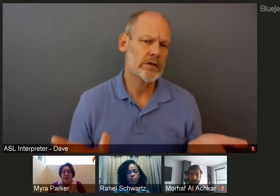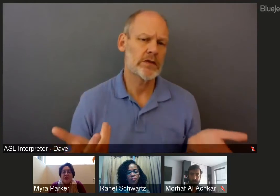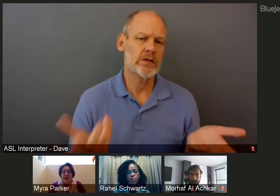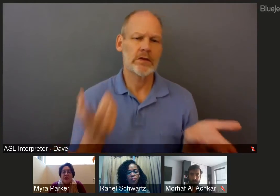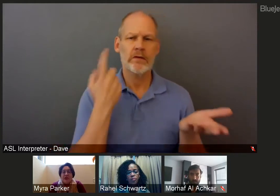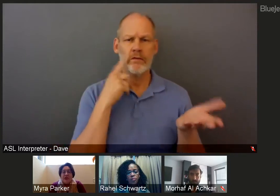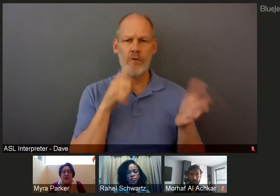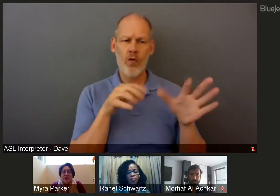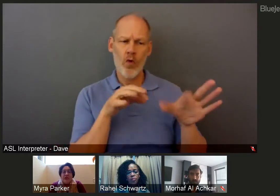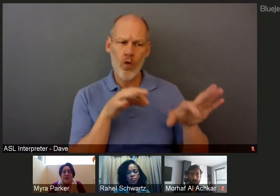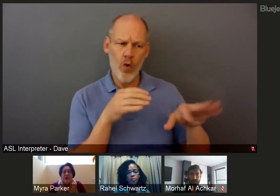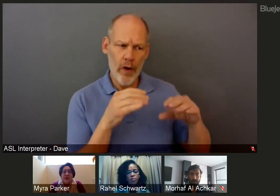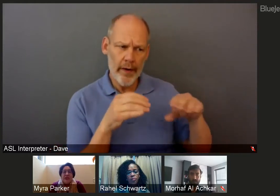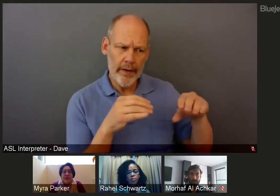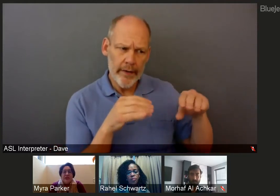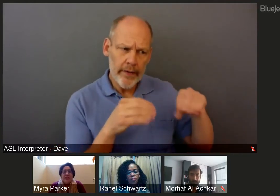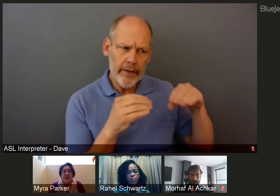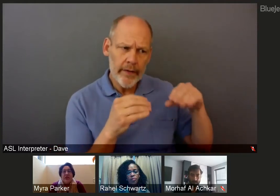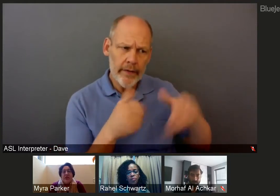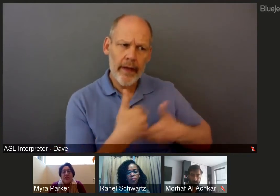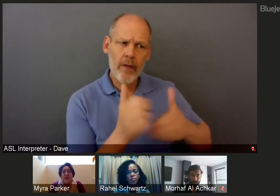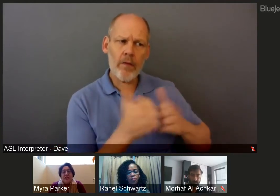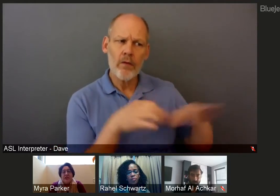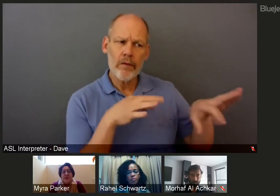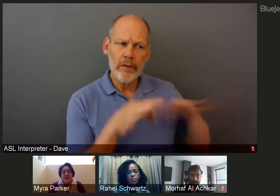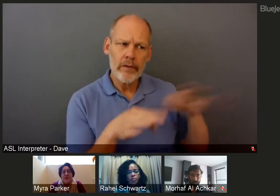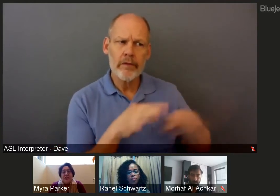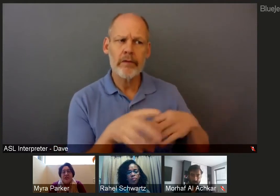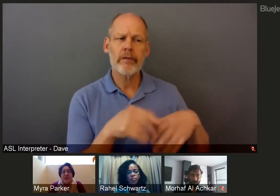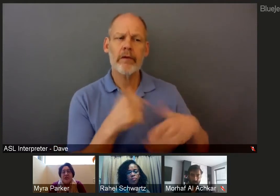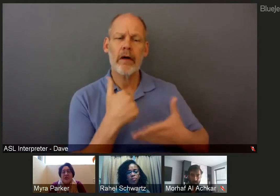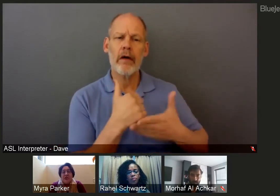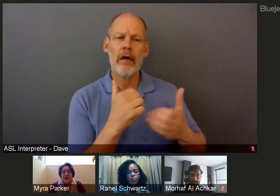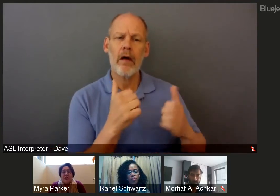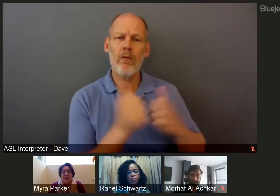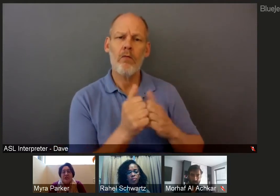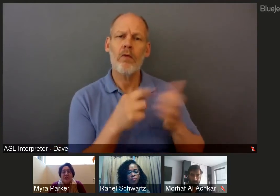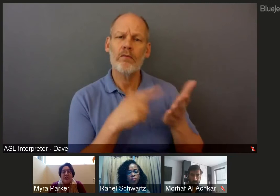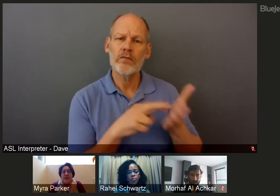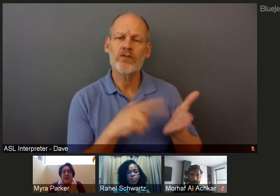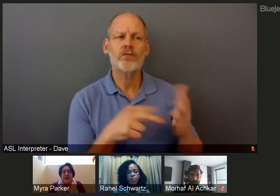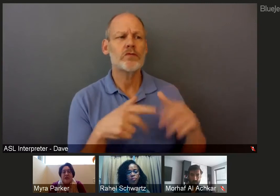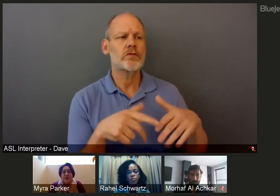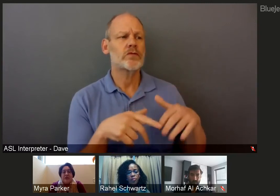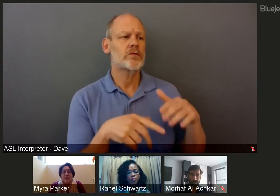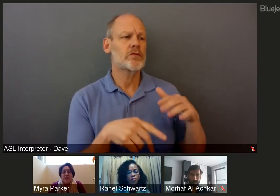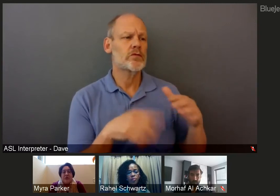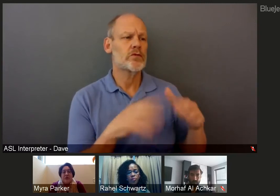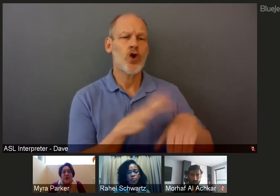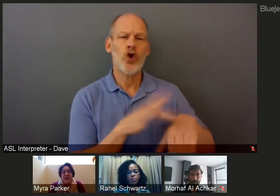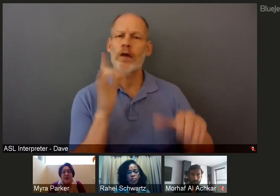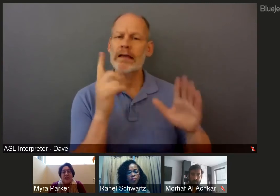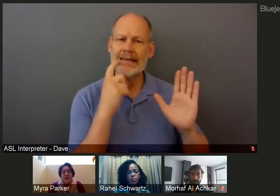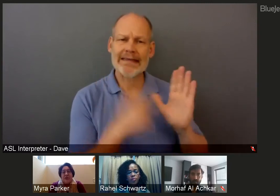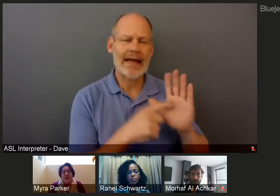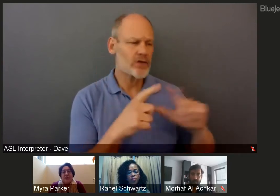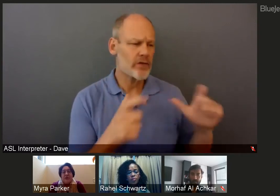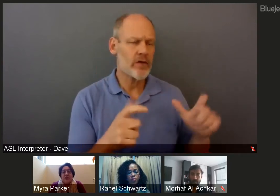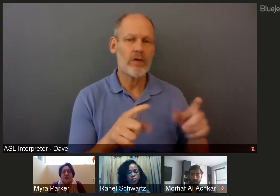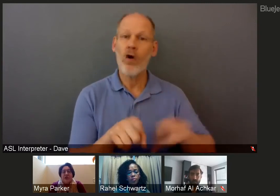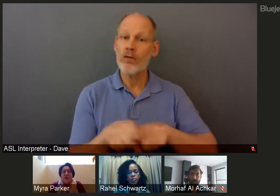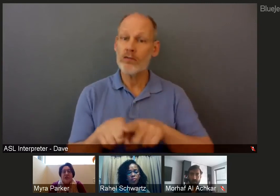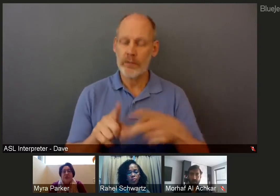that we've been talking about today with regards to cancer? And do you see any opportunities for providing